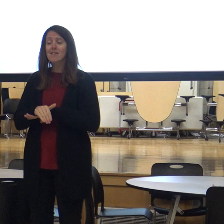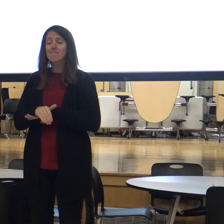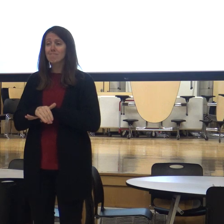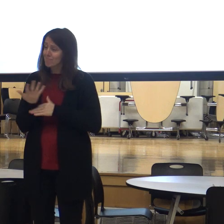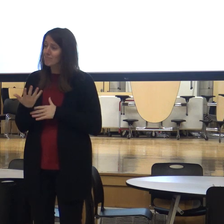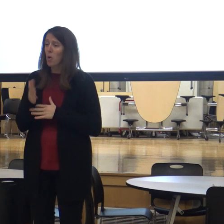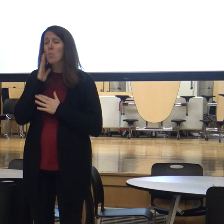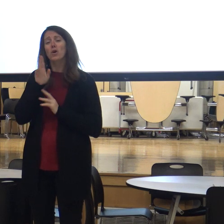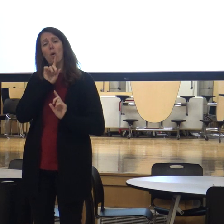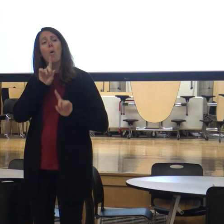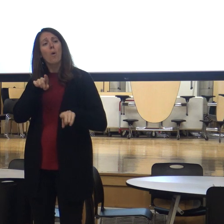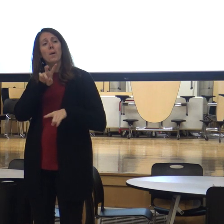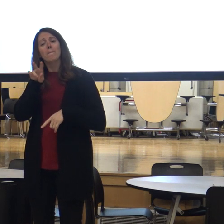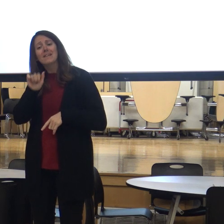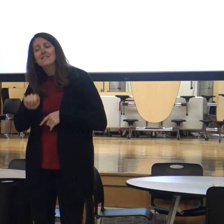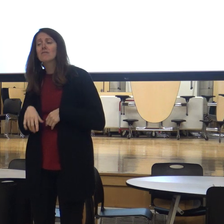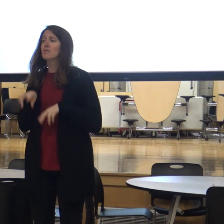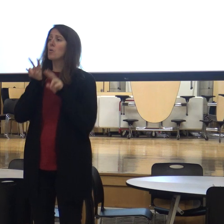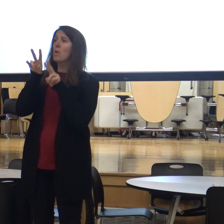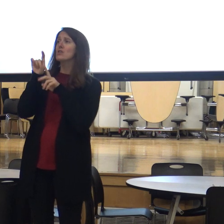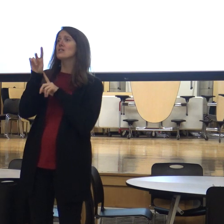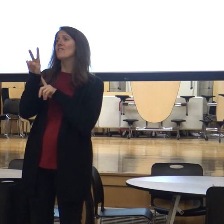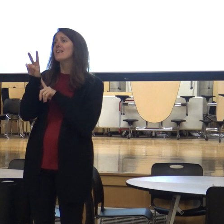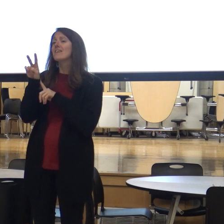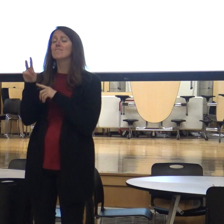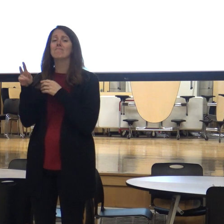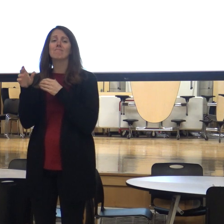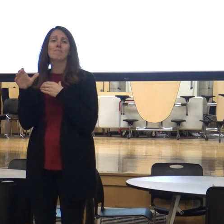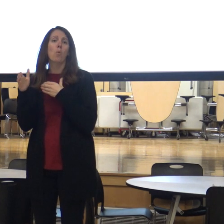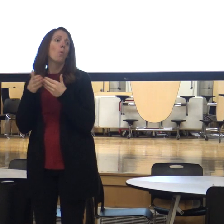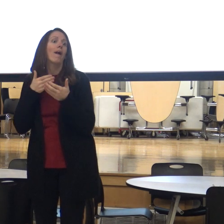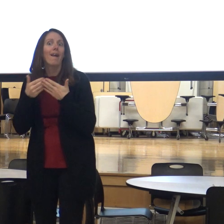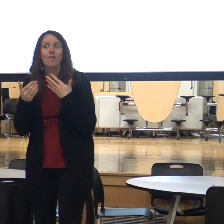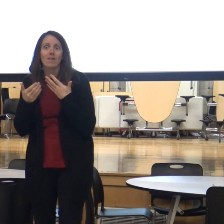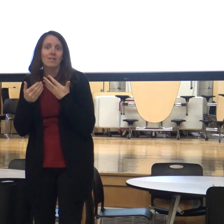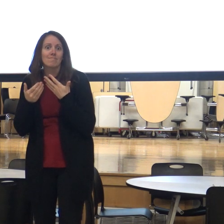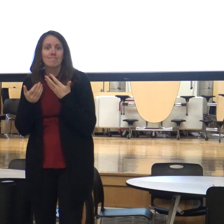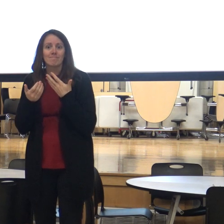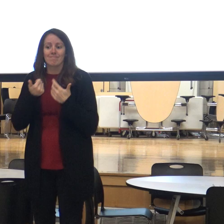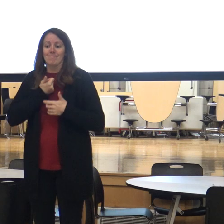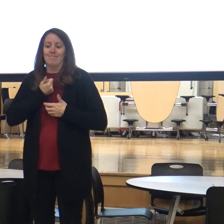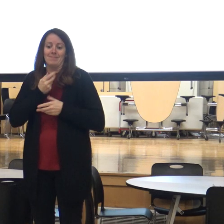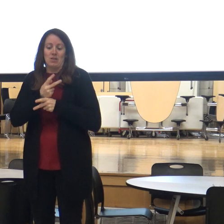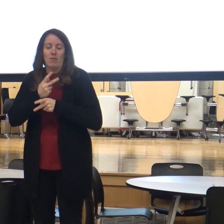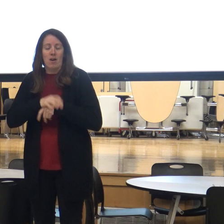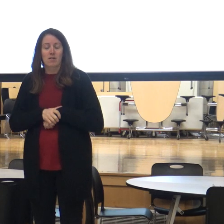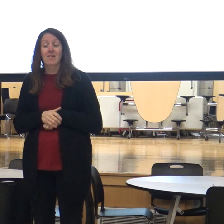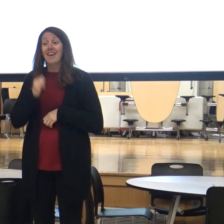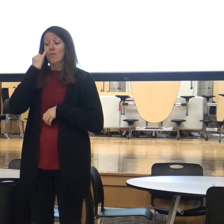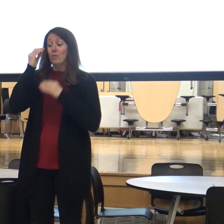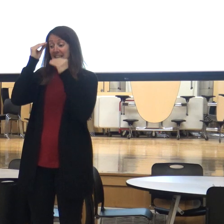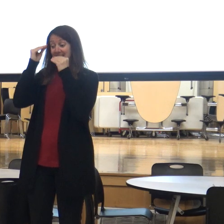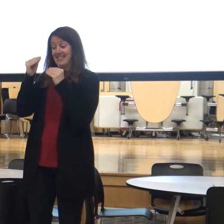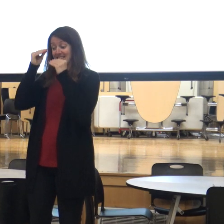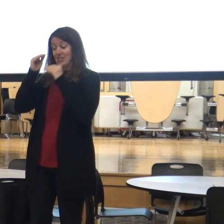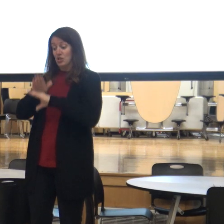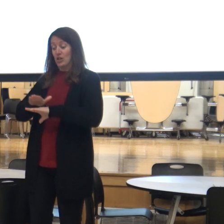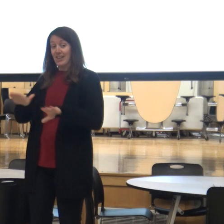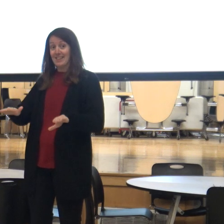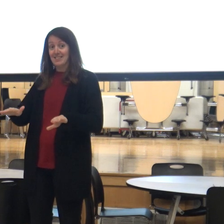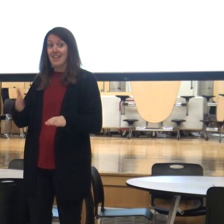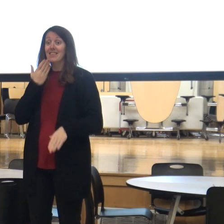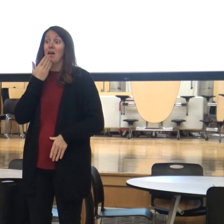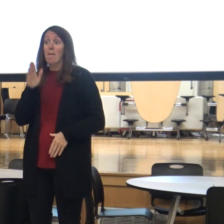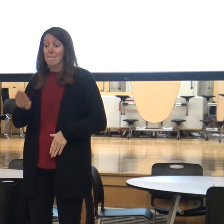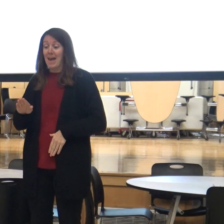going to, you know, watch the TV, we're going to do whatever. If we teach our kids that we have bad days sometimes, if we have